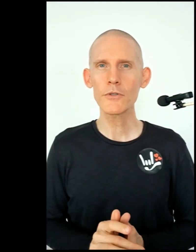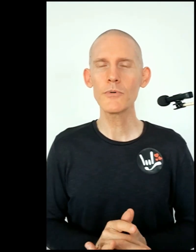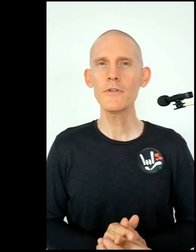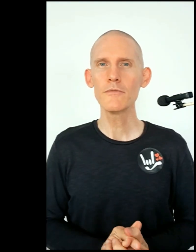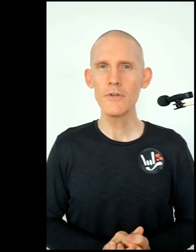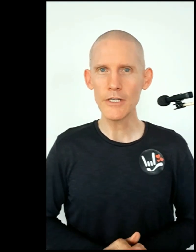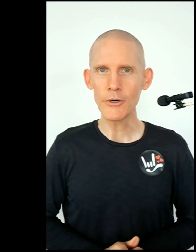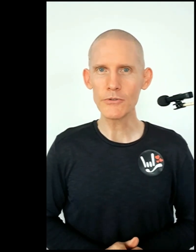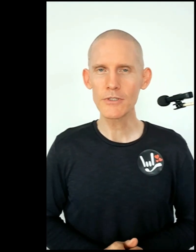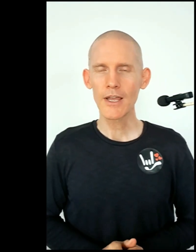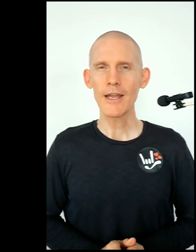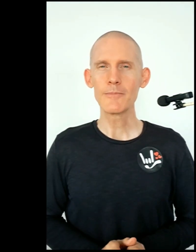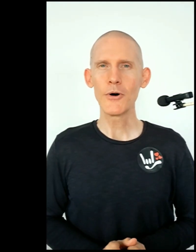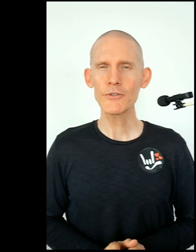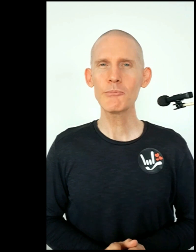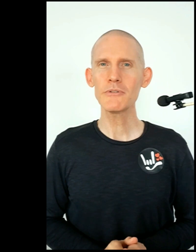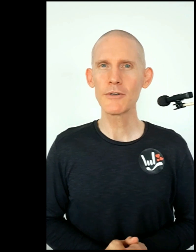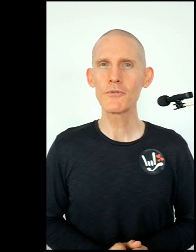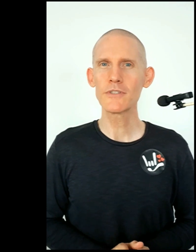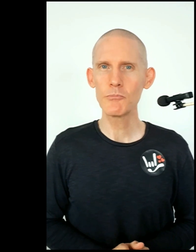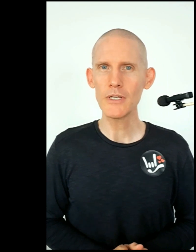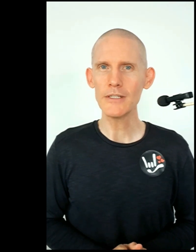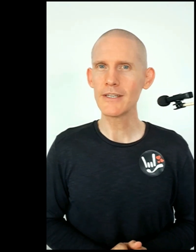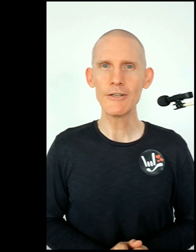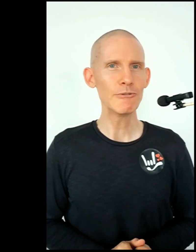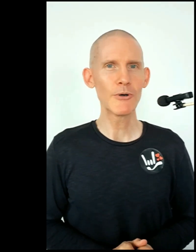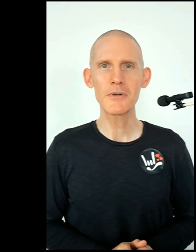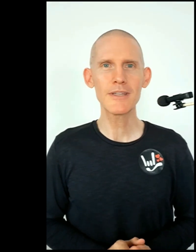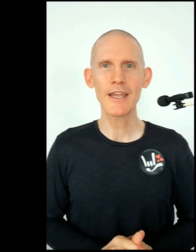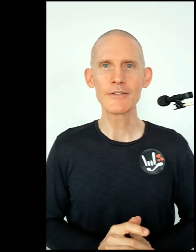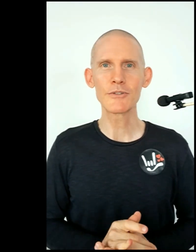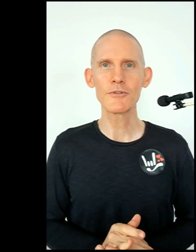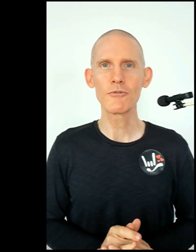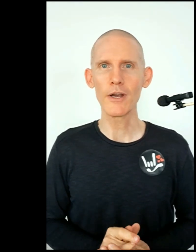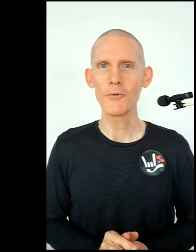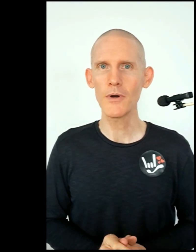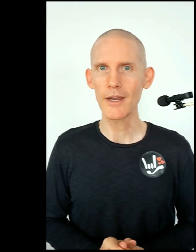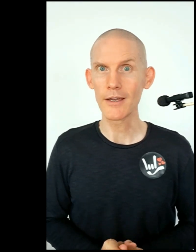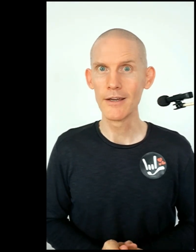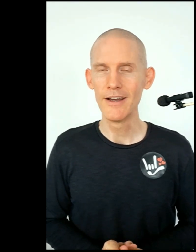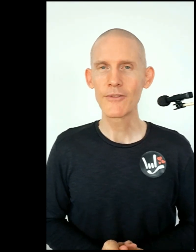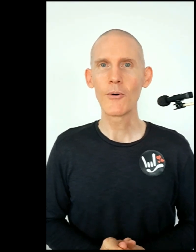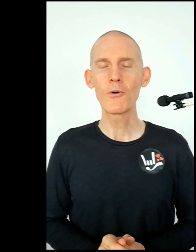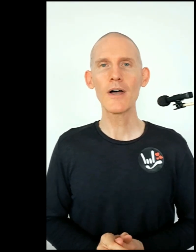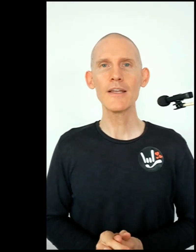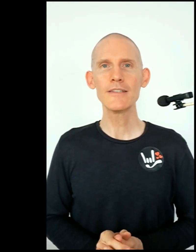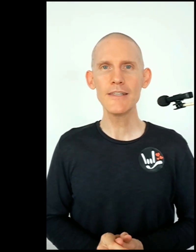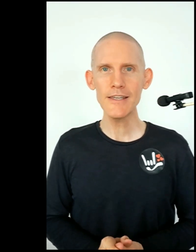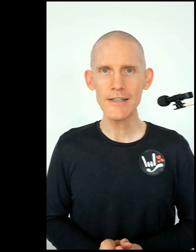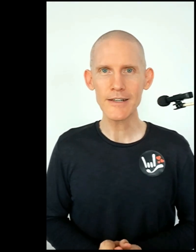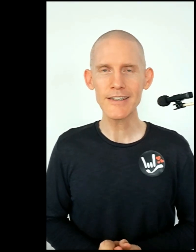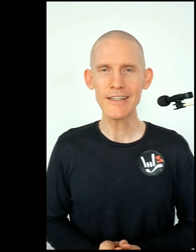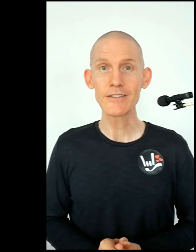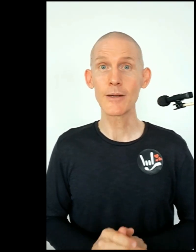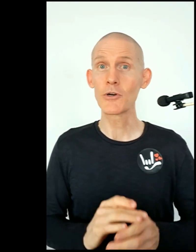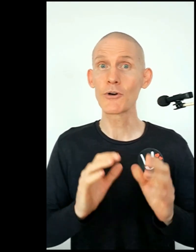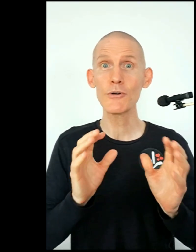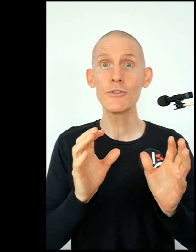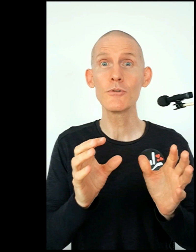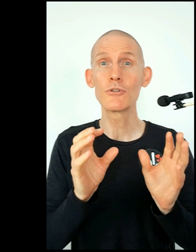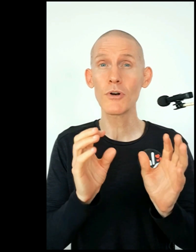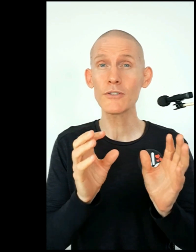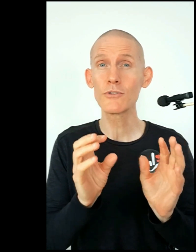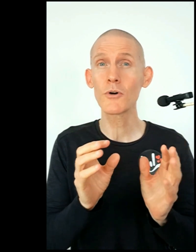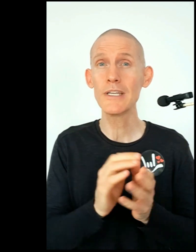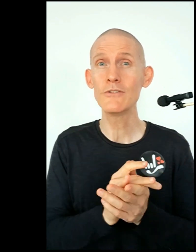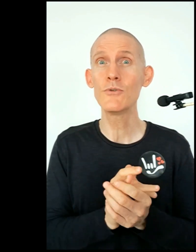there are multiple videos at multiple different speeds, and you don't get the answer right away. The whole idea is, and I'm going to